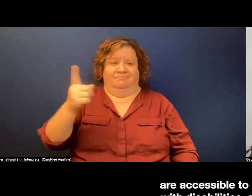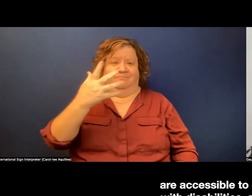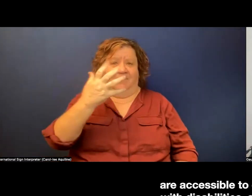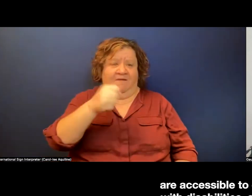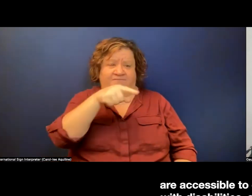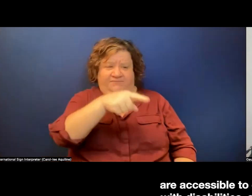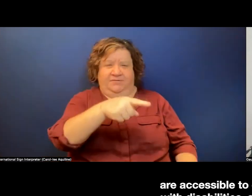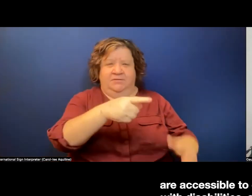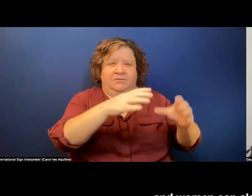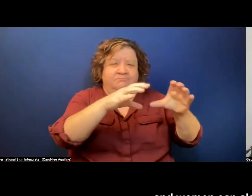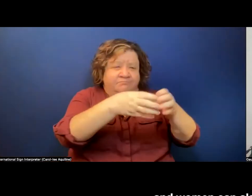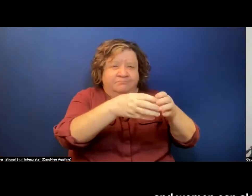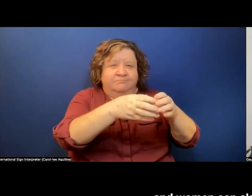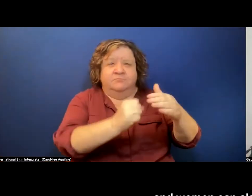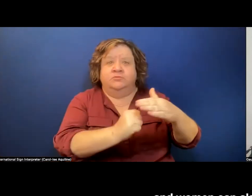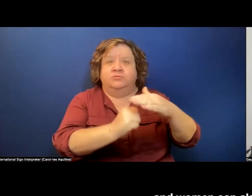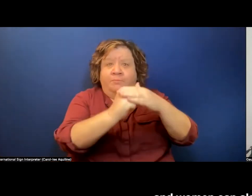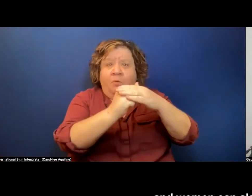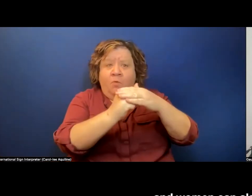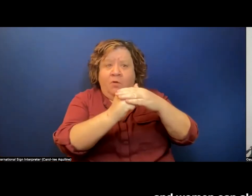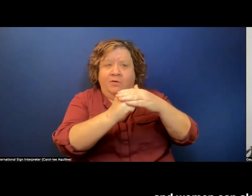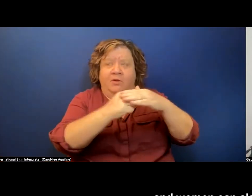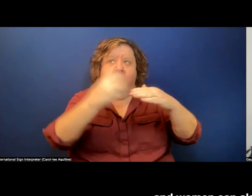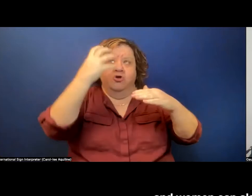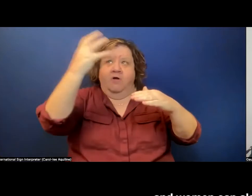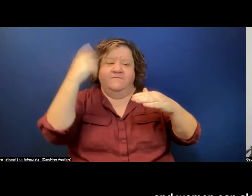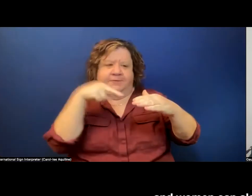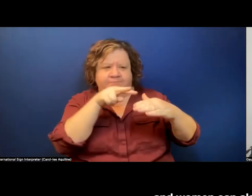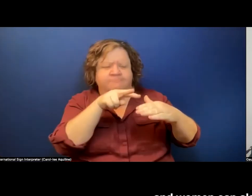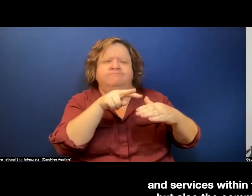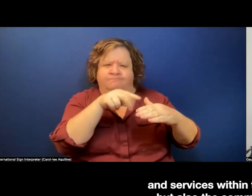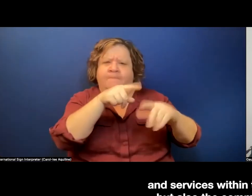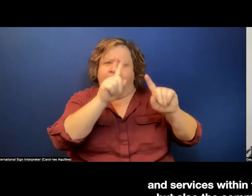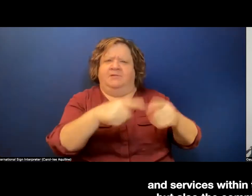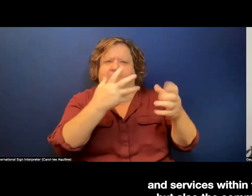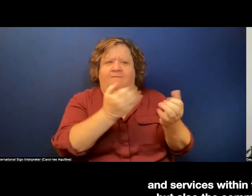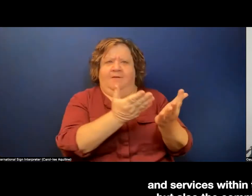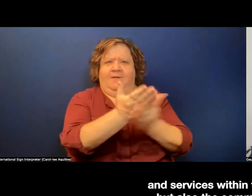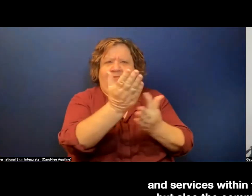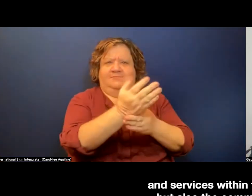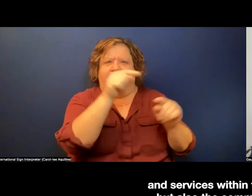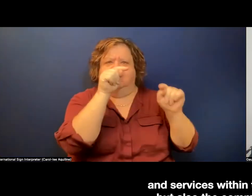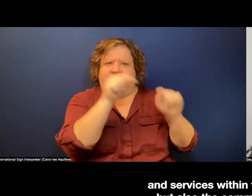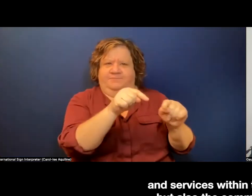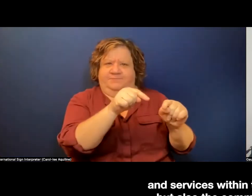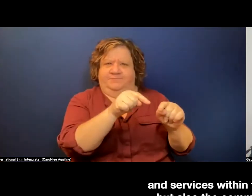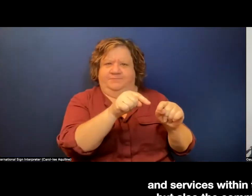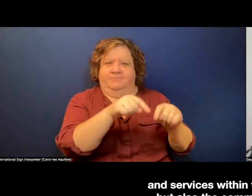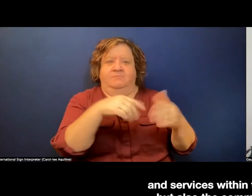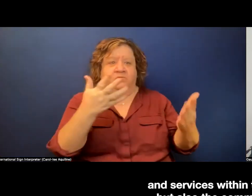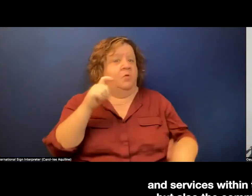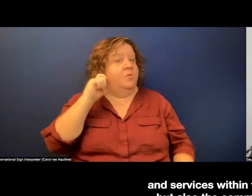also persons with disabilities, specifically girls and women, can also access justice and services within the